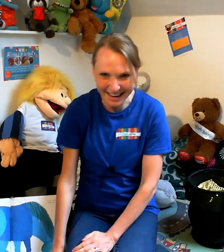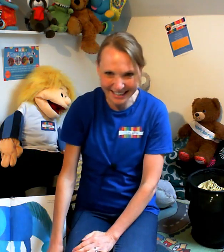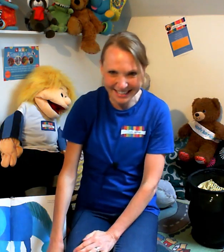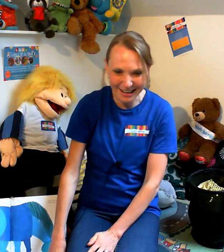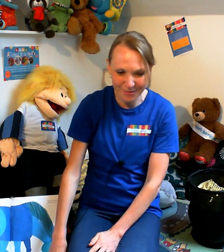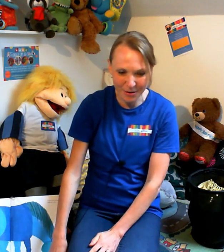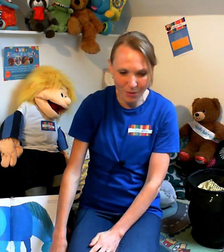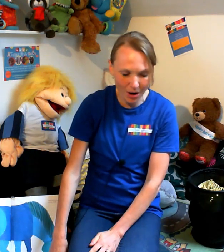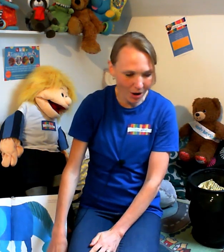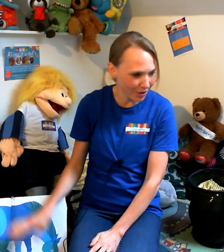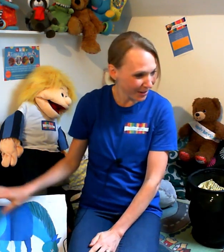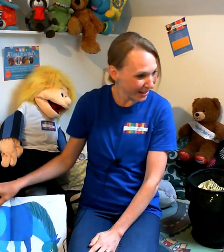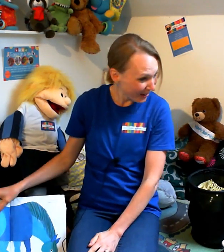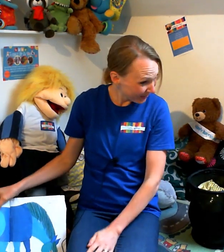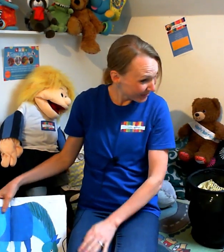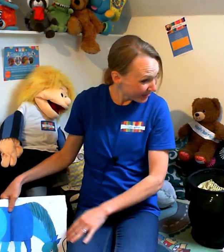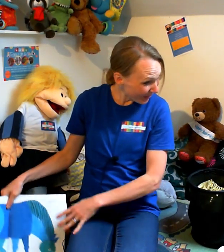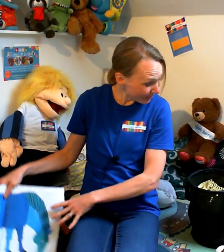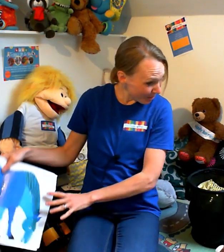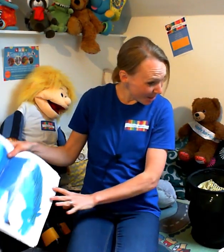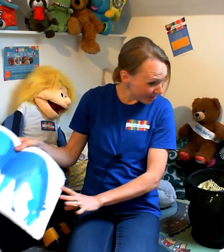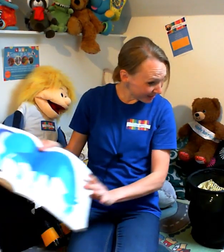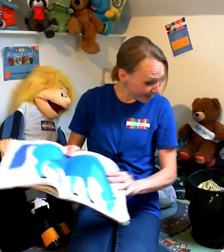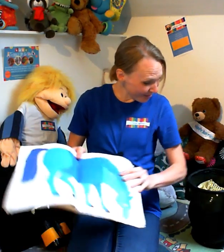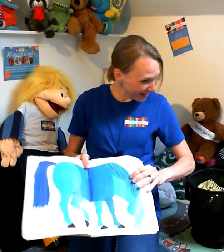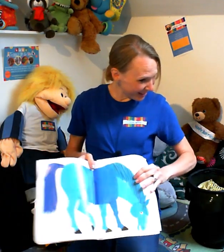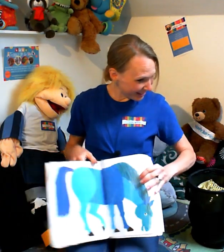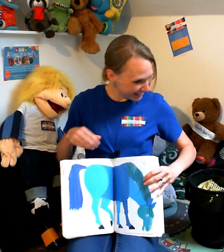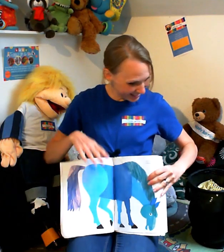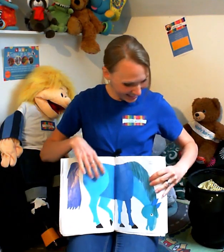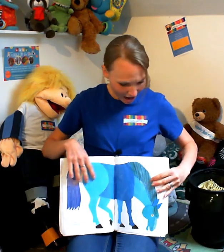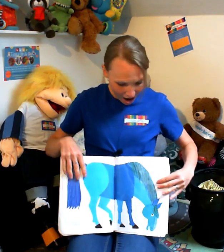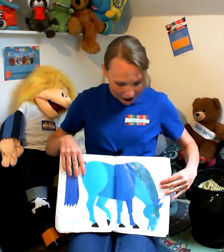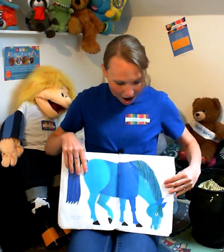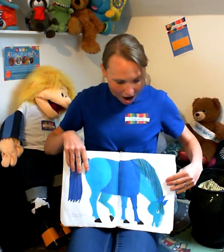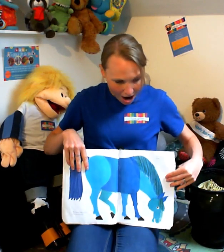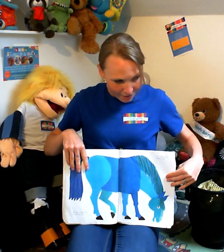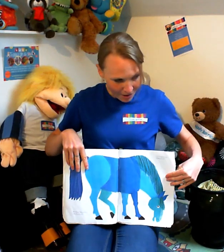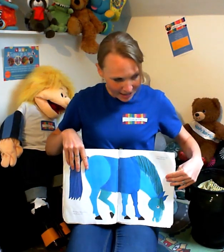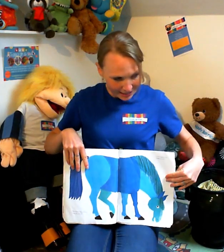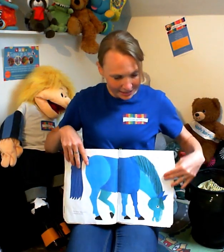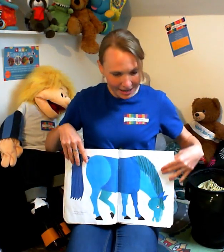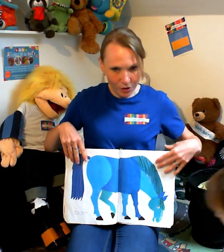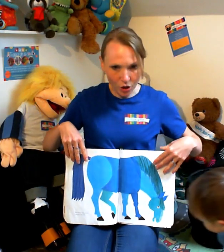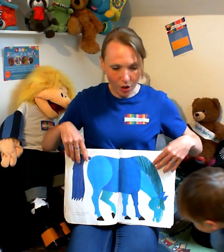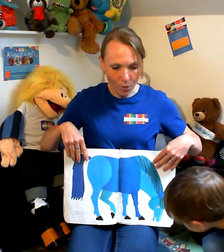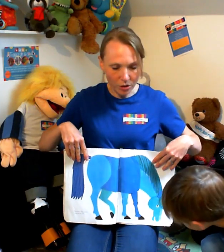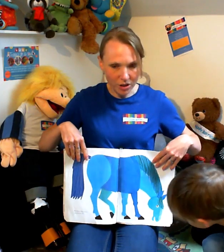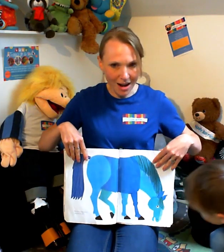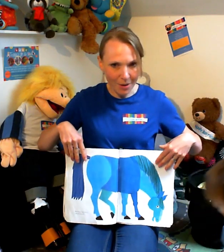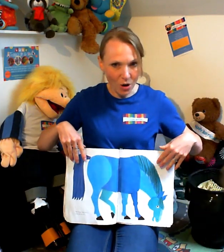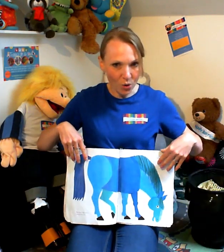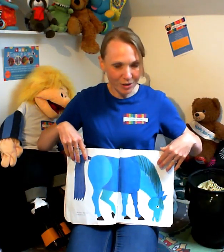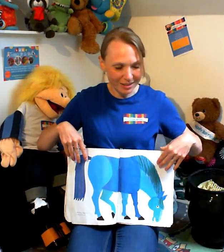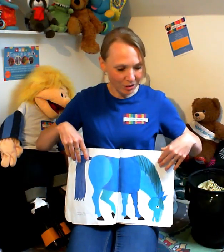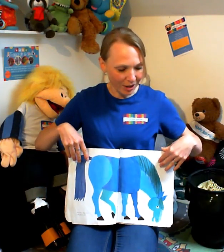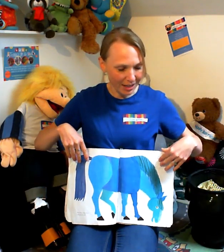nice, everyone. Oh, do you know the rest of the words? Right, let's have a look at what our horse is looking at